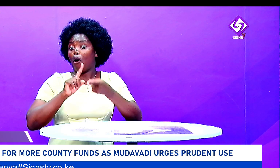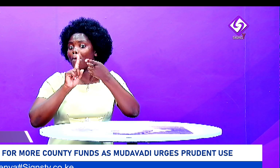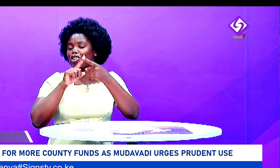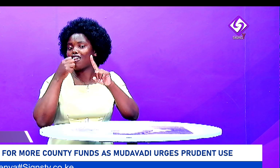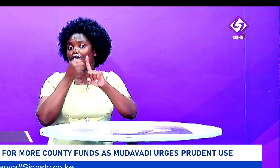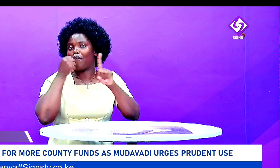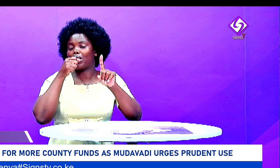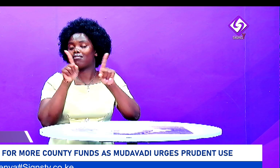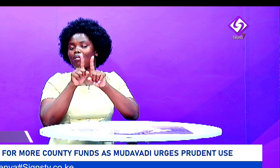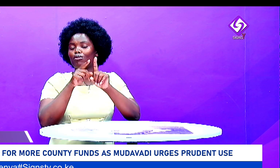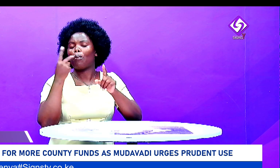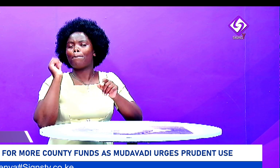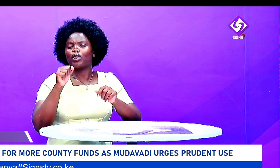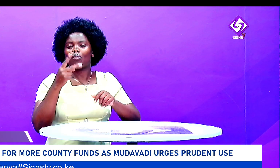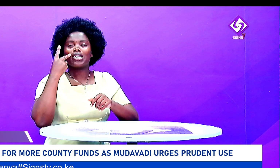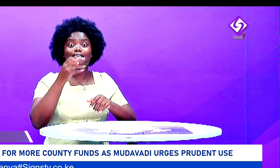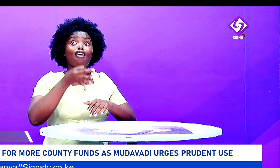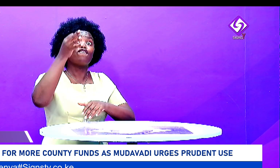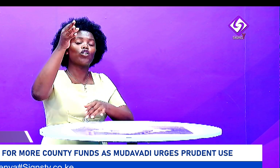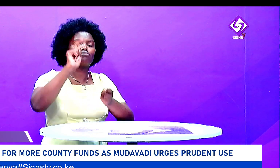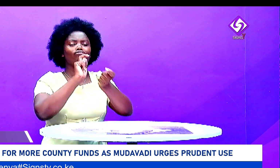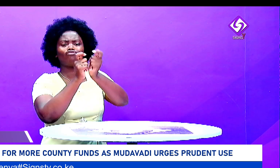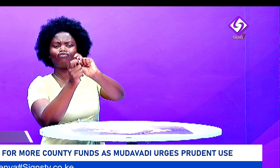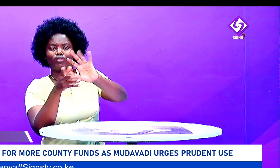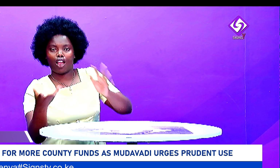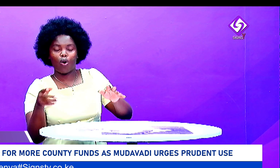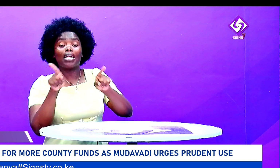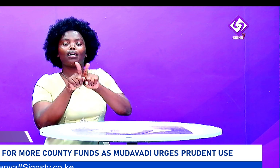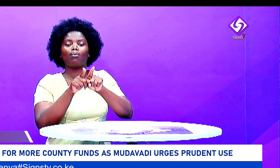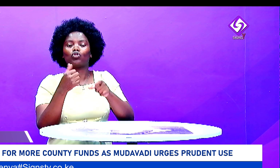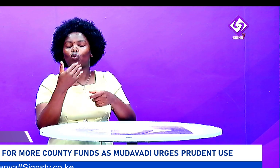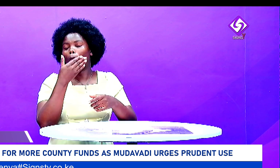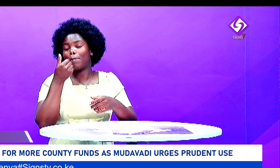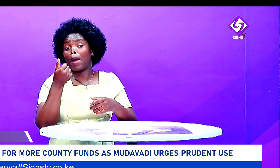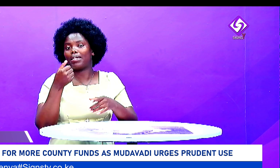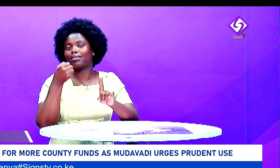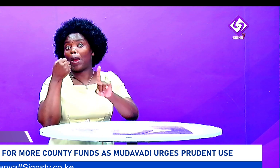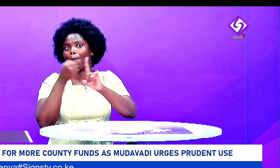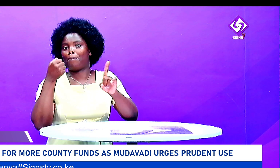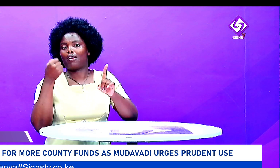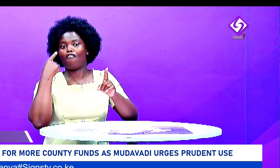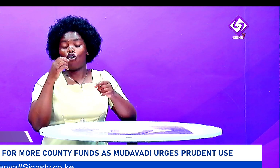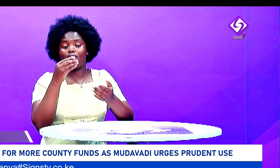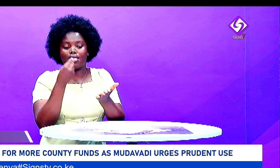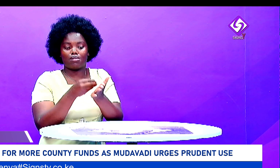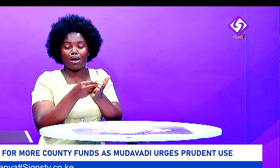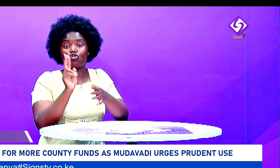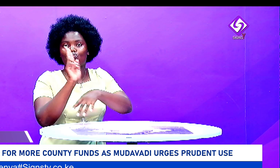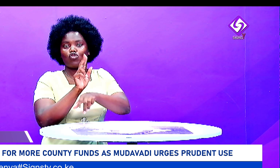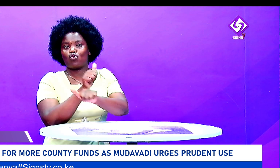conference will have a positive outcome and impact for future, so that we can have better